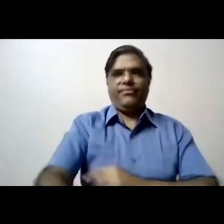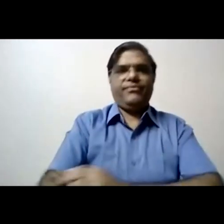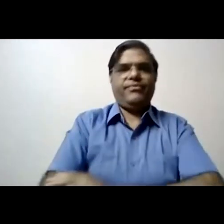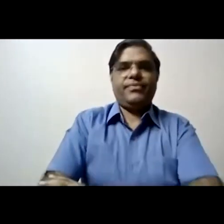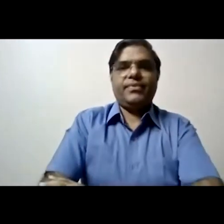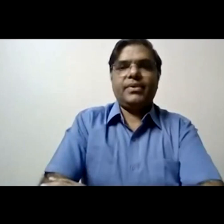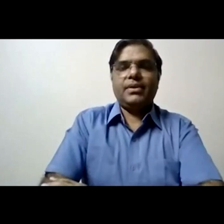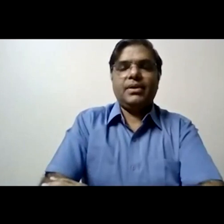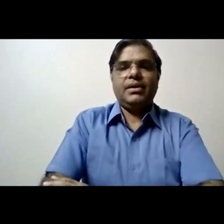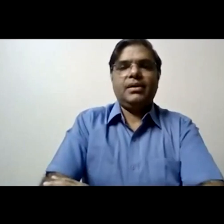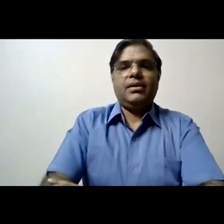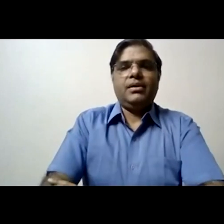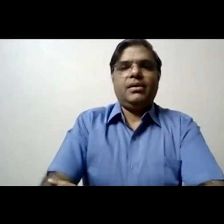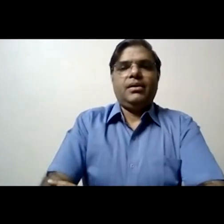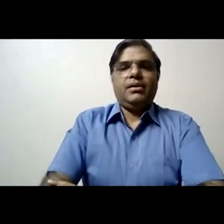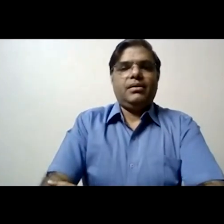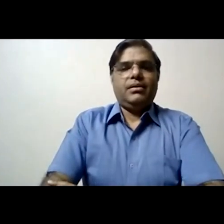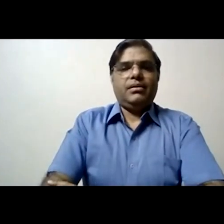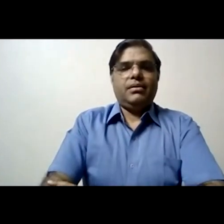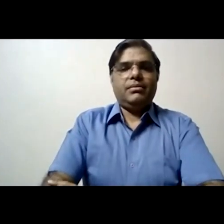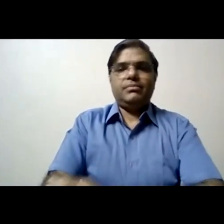to get the location.